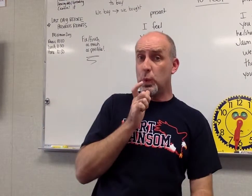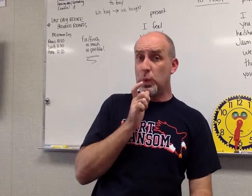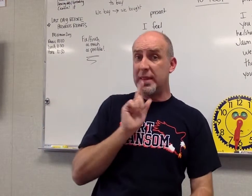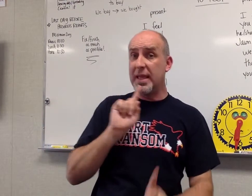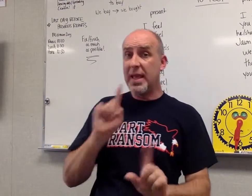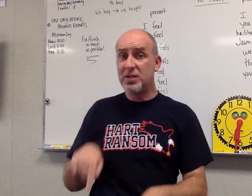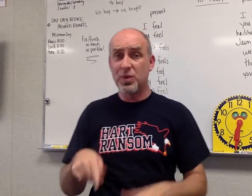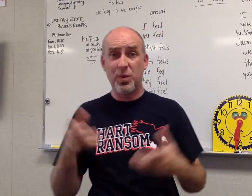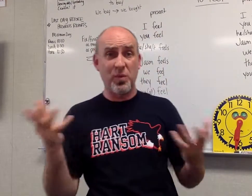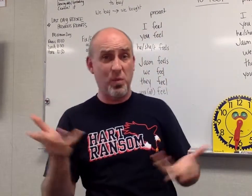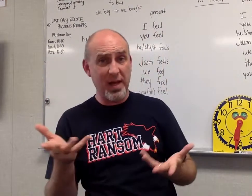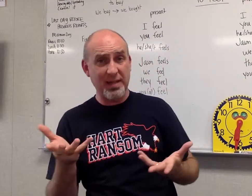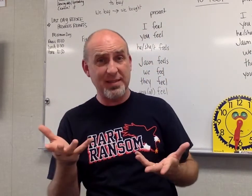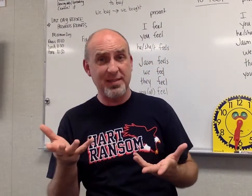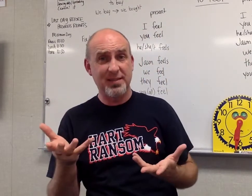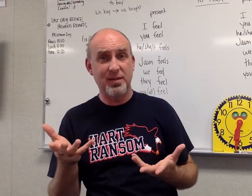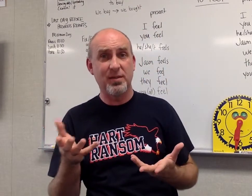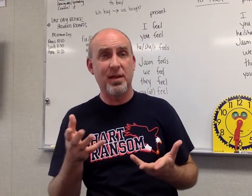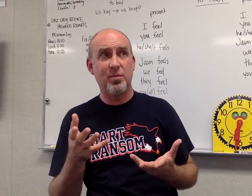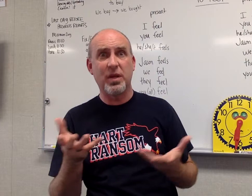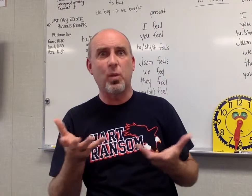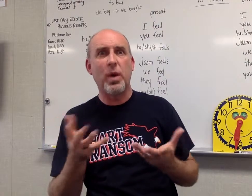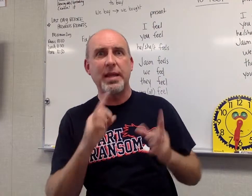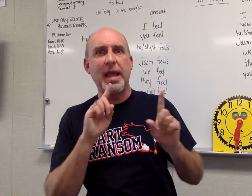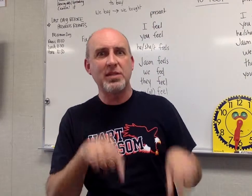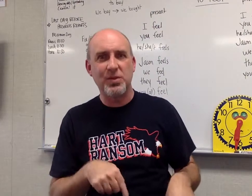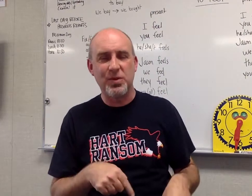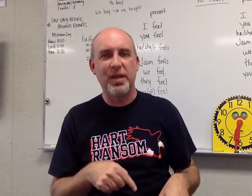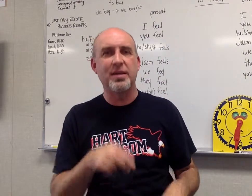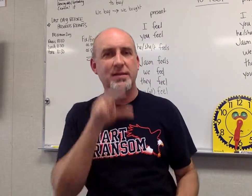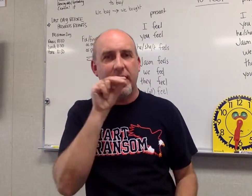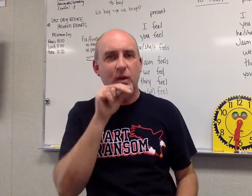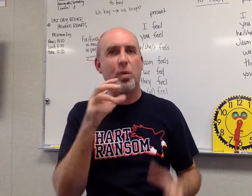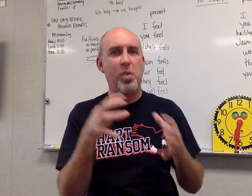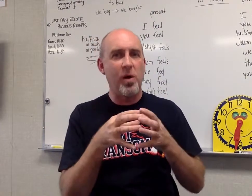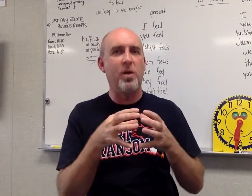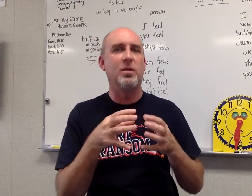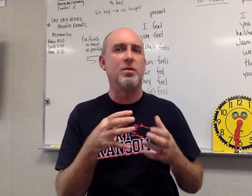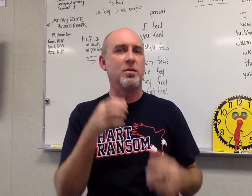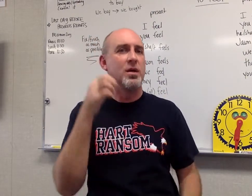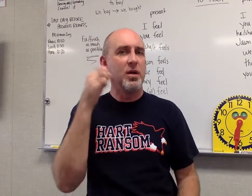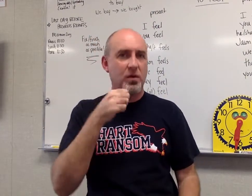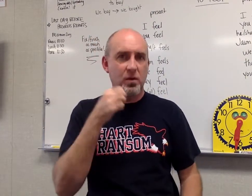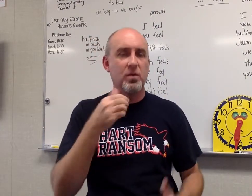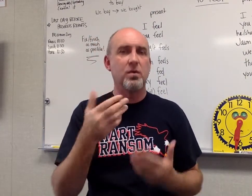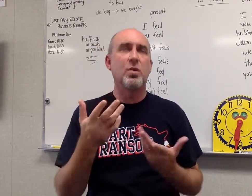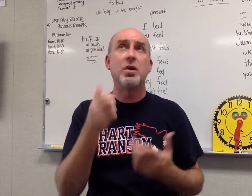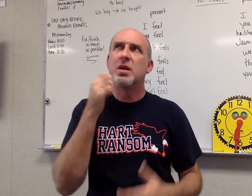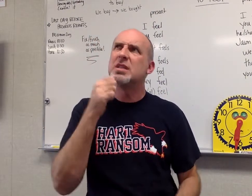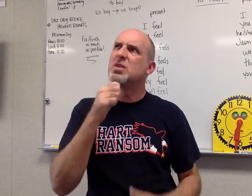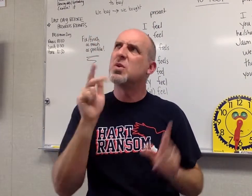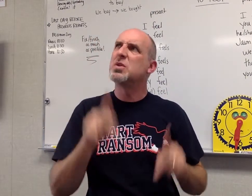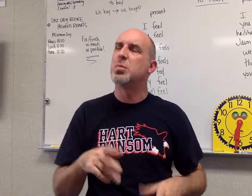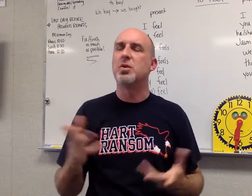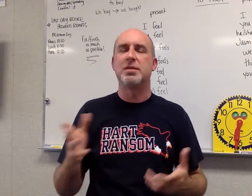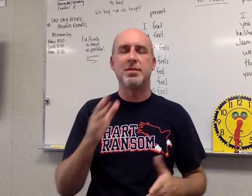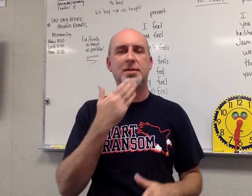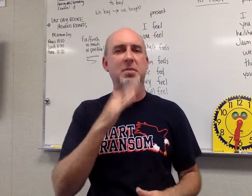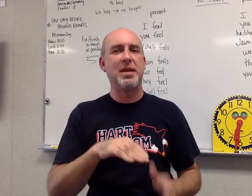and they answer with what, like a what answer, like duck or ball or girl, well, I guess girl's a person, so it's a bad